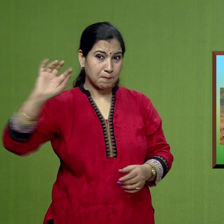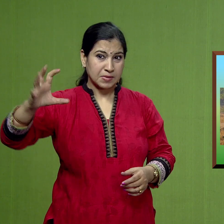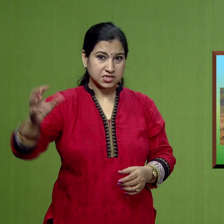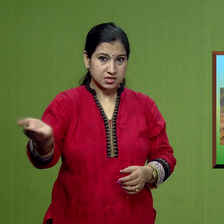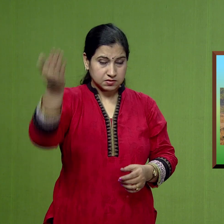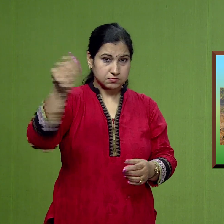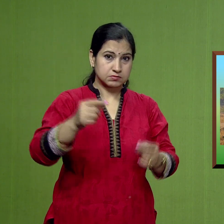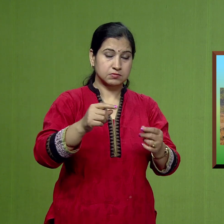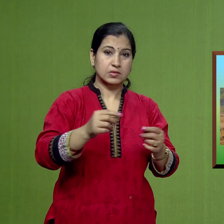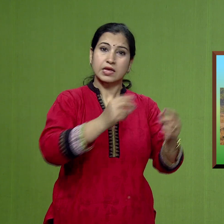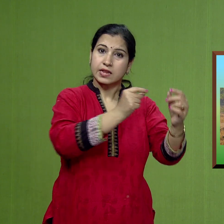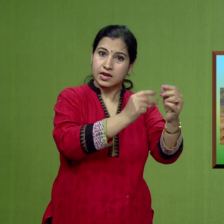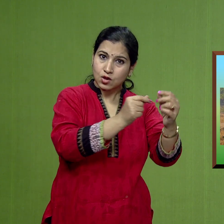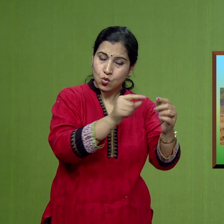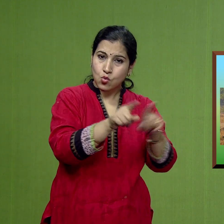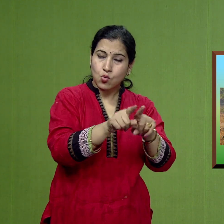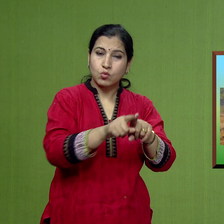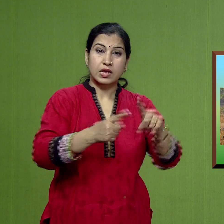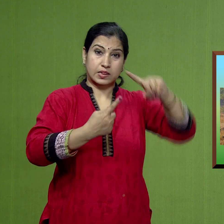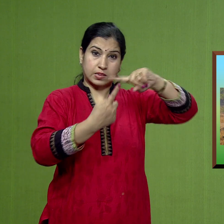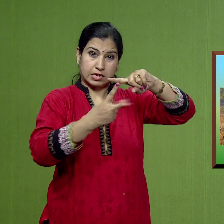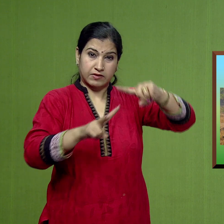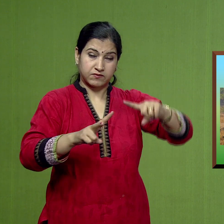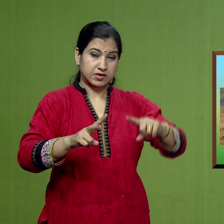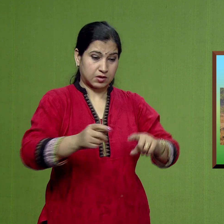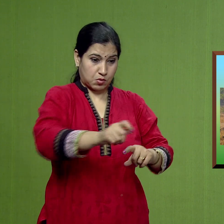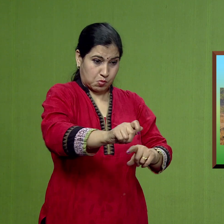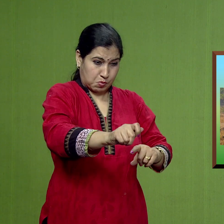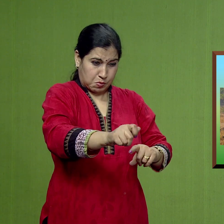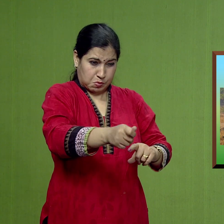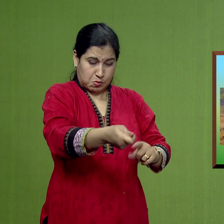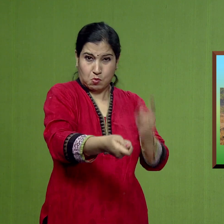radios and television when played in full volume,